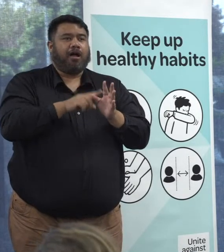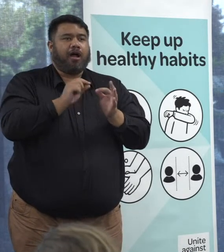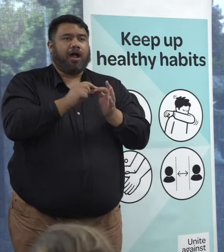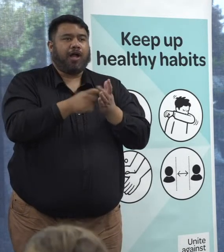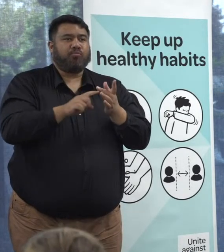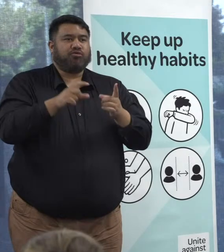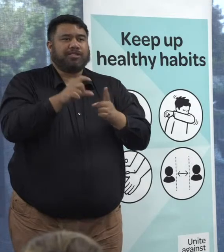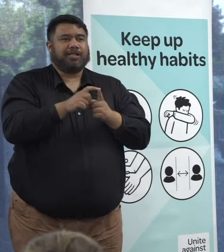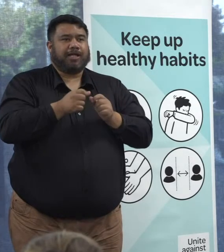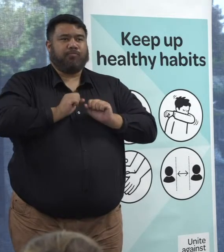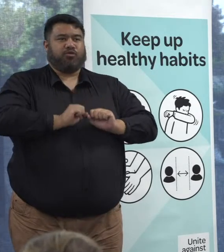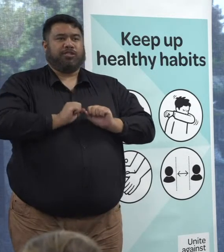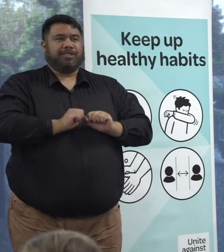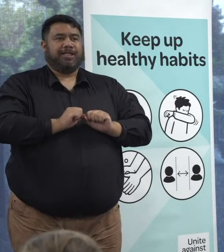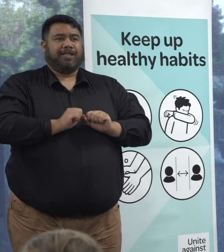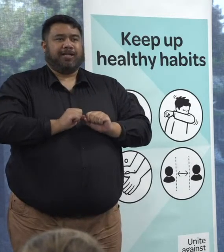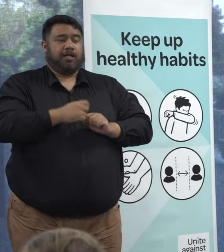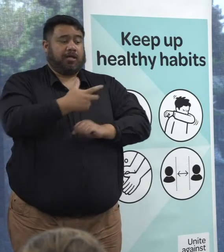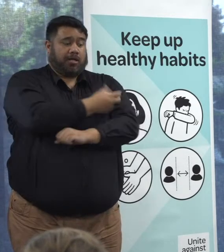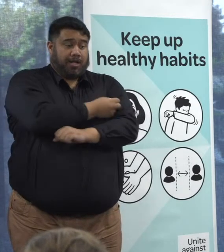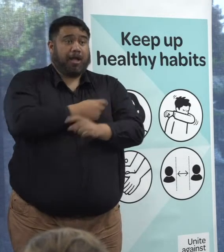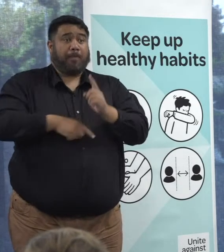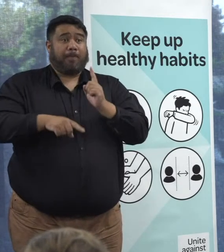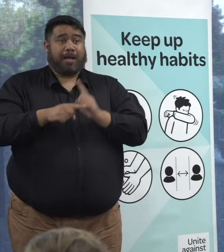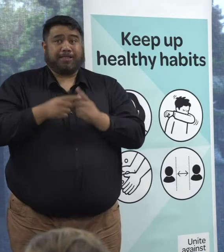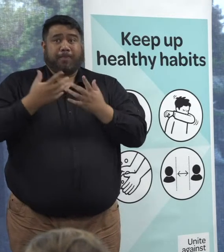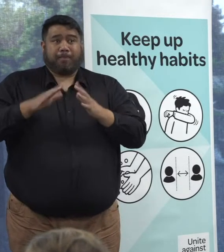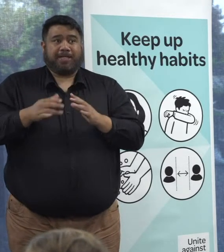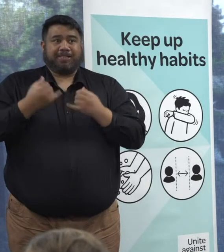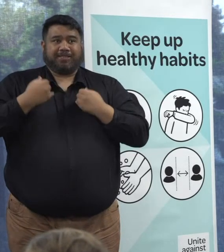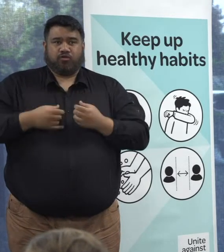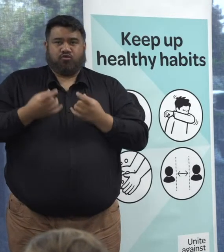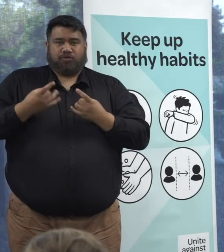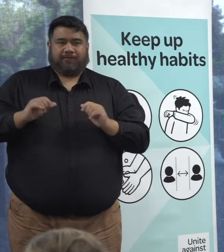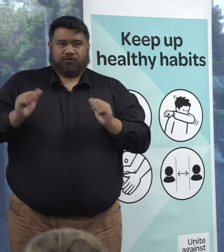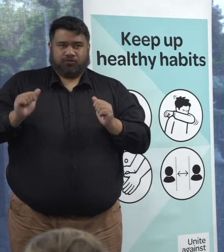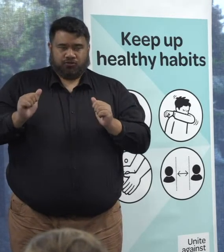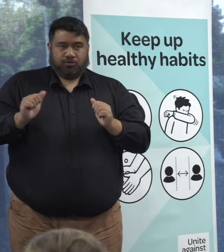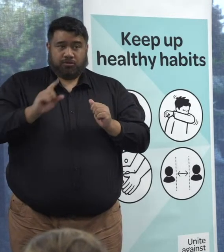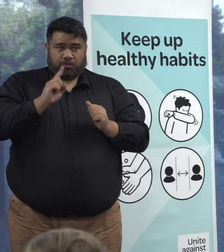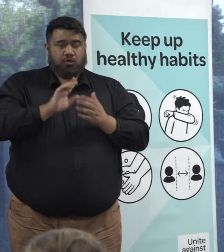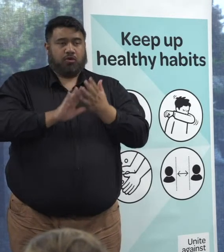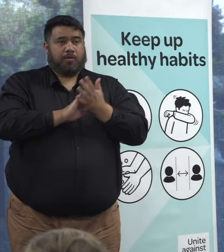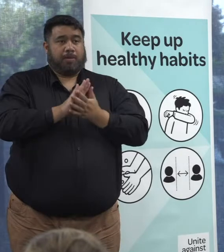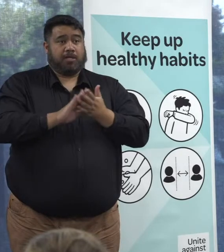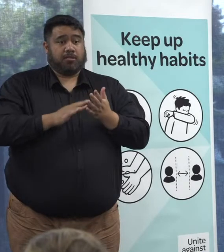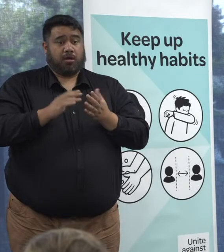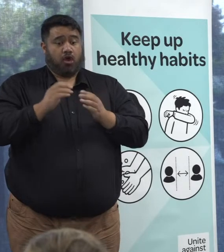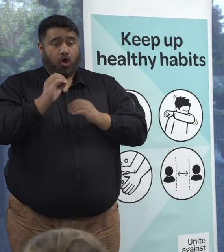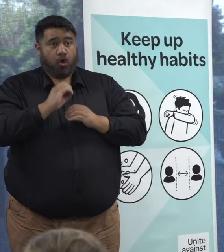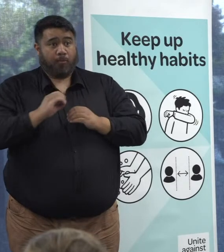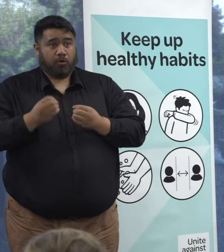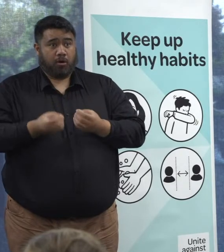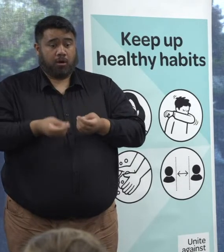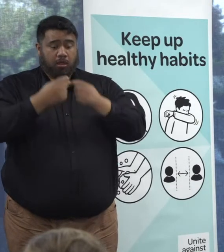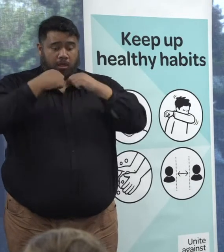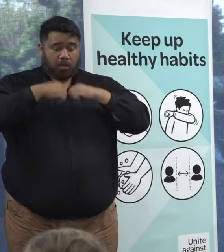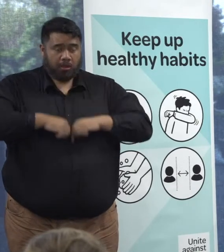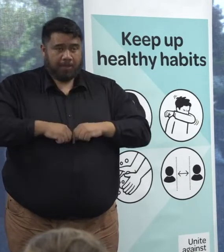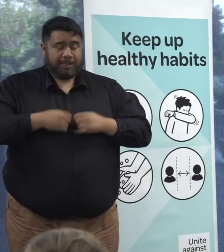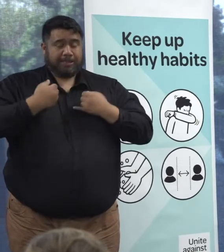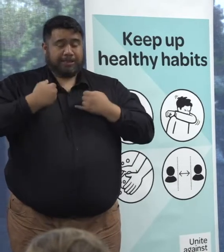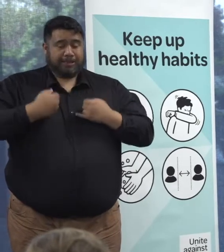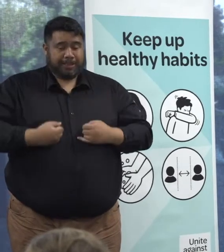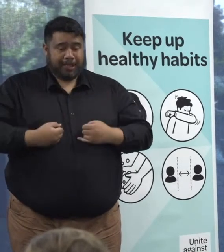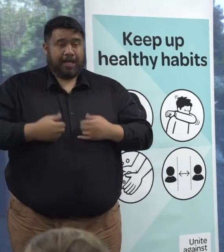been published recently that show that for people who have had Omicron infection, if they